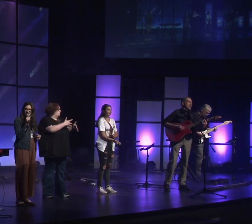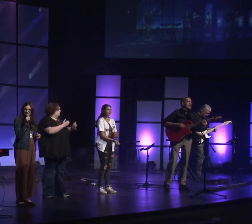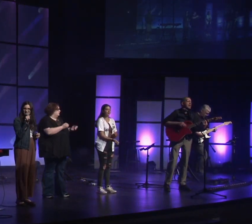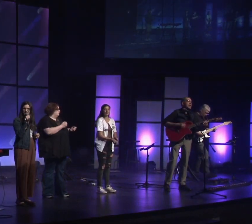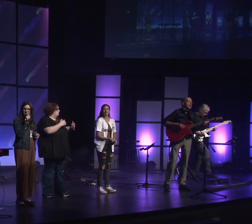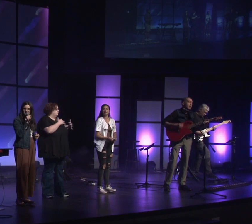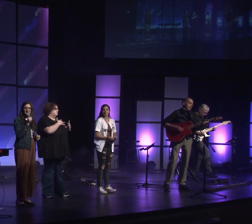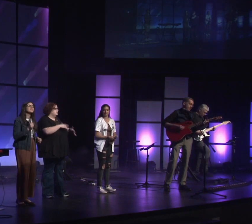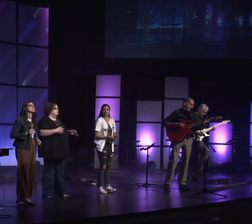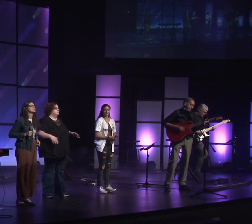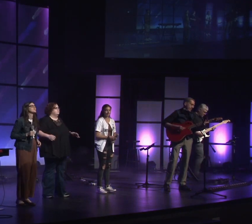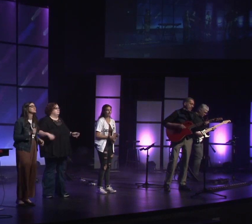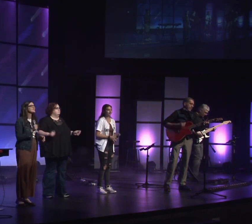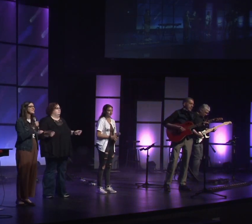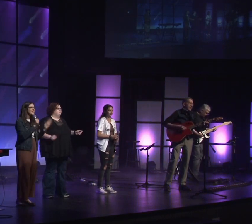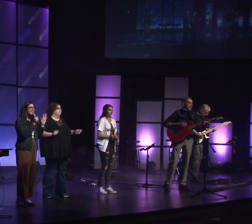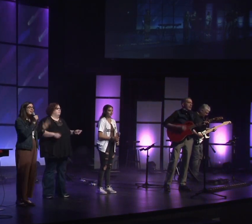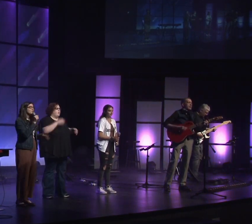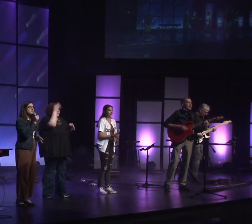darkness shaking,